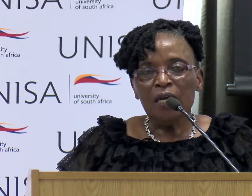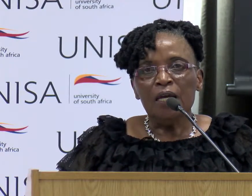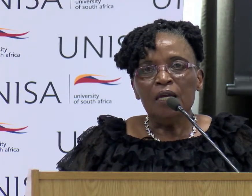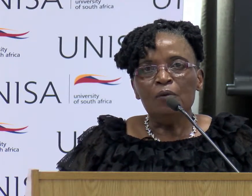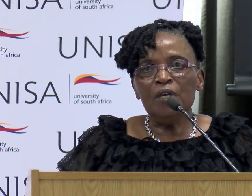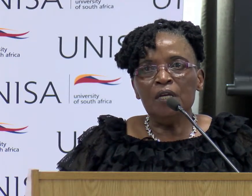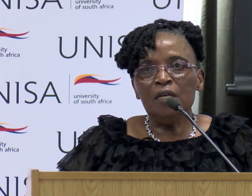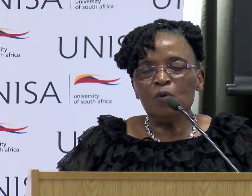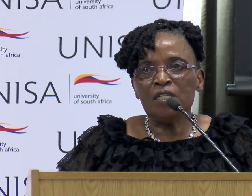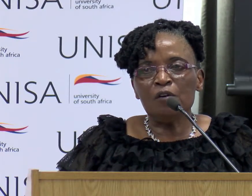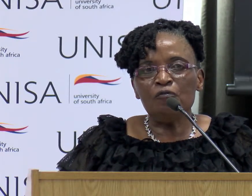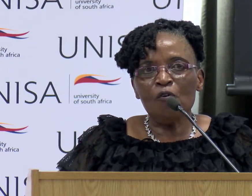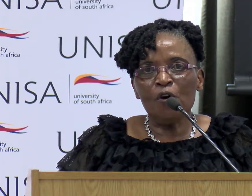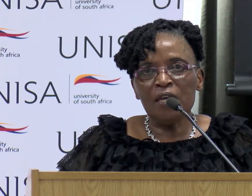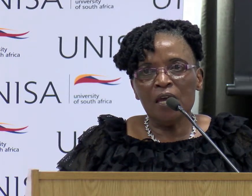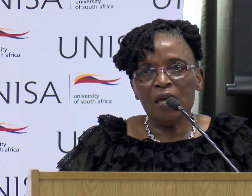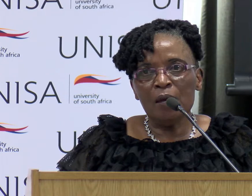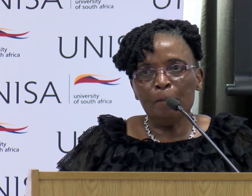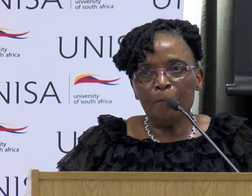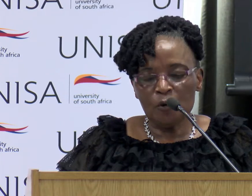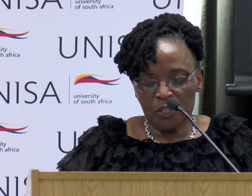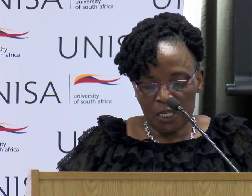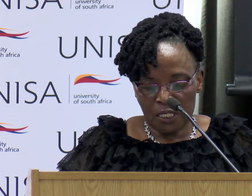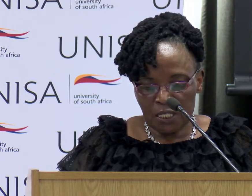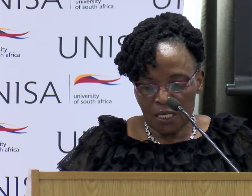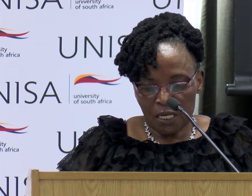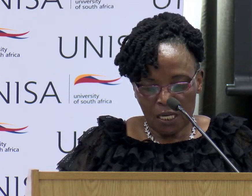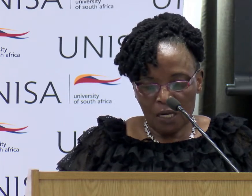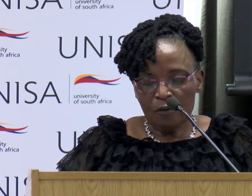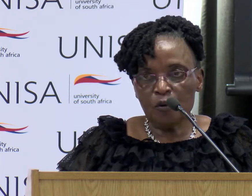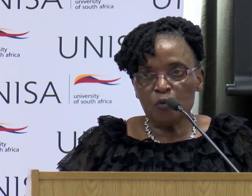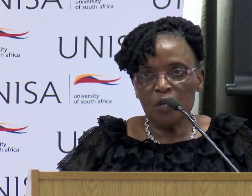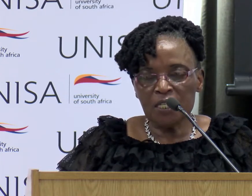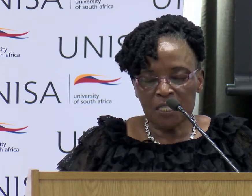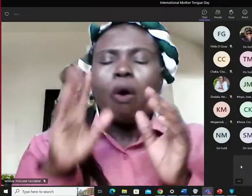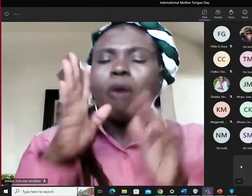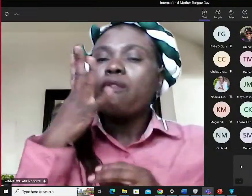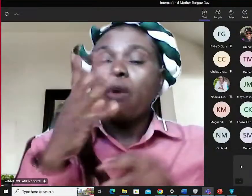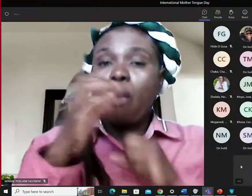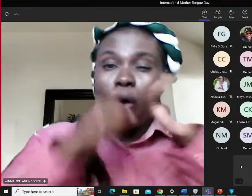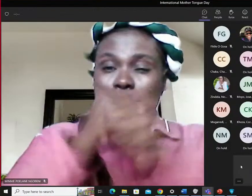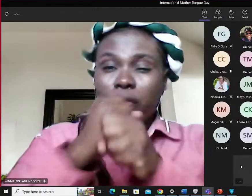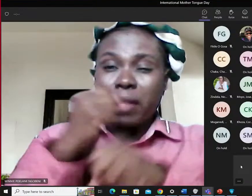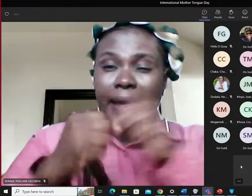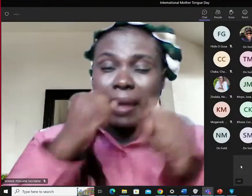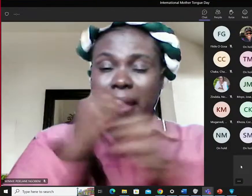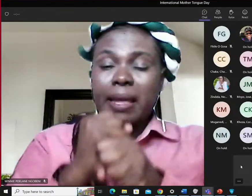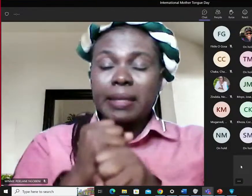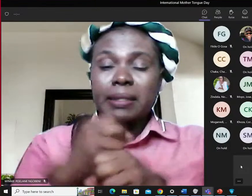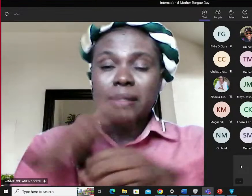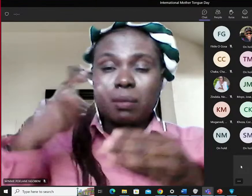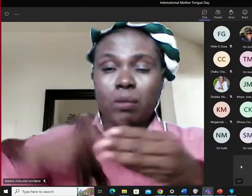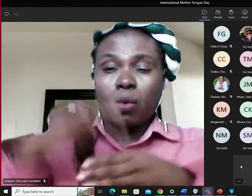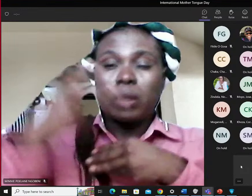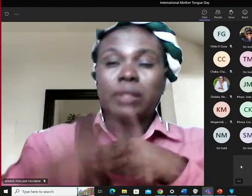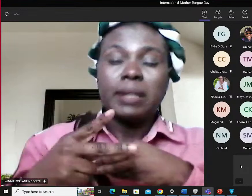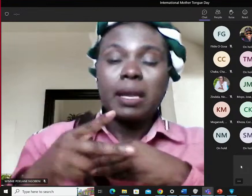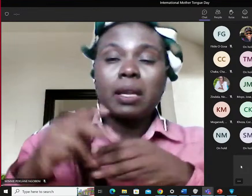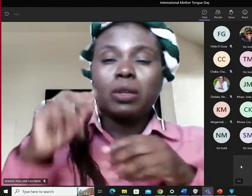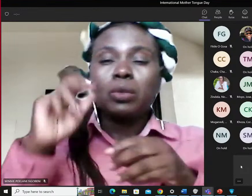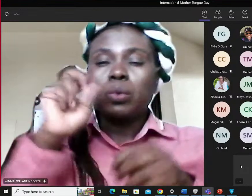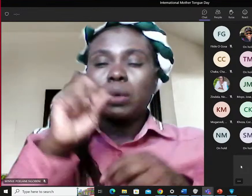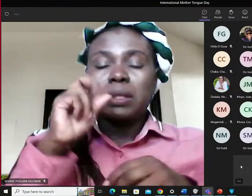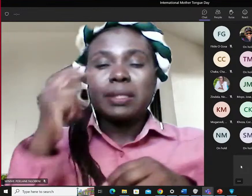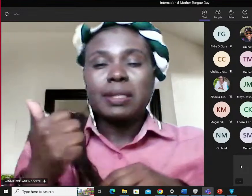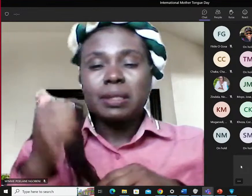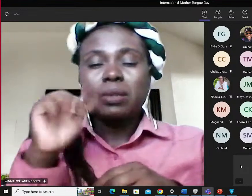Attitudes. It was a 4-year project from 2013 to 2016. It was also